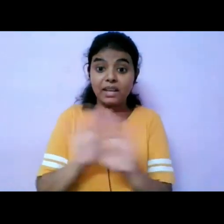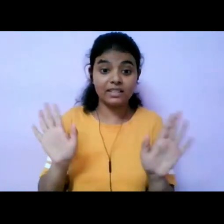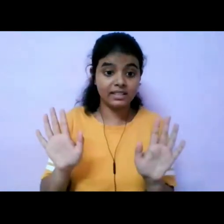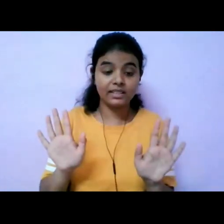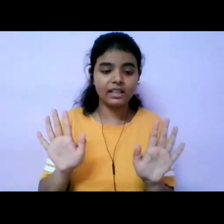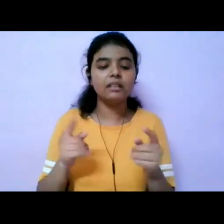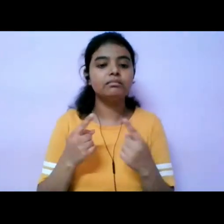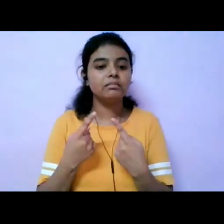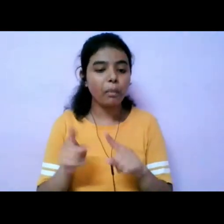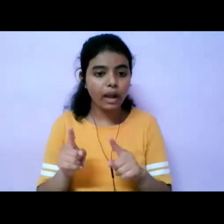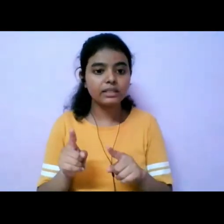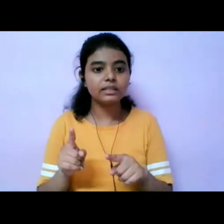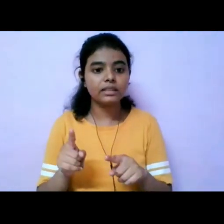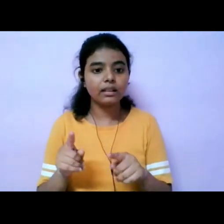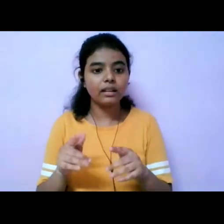but